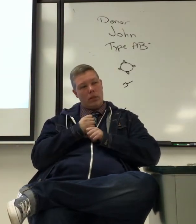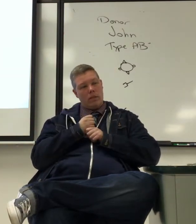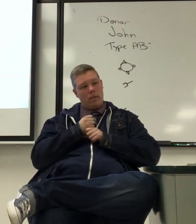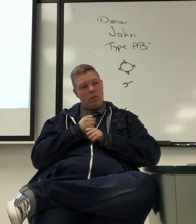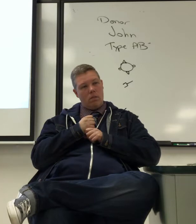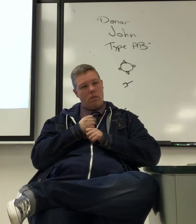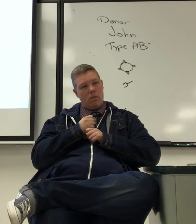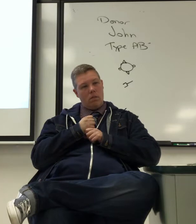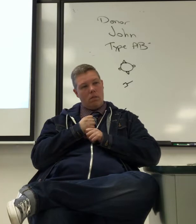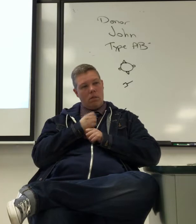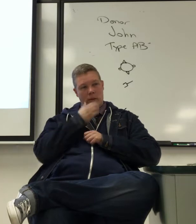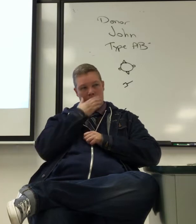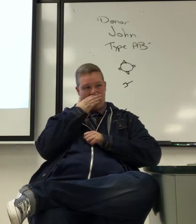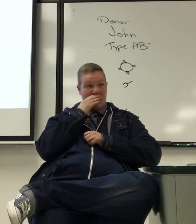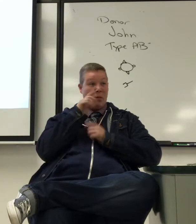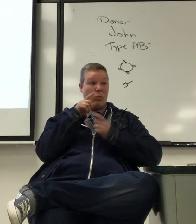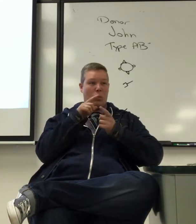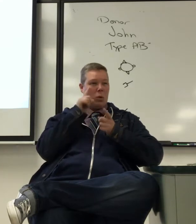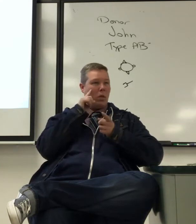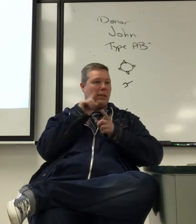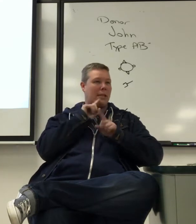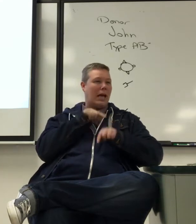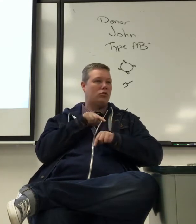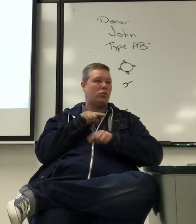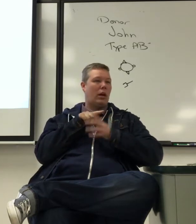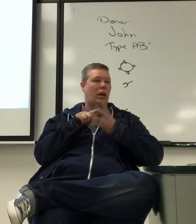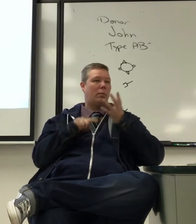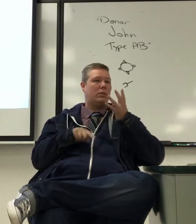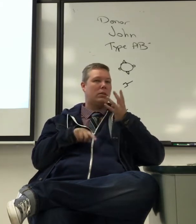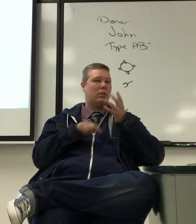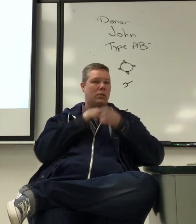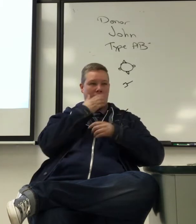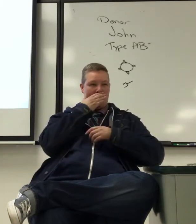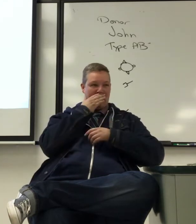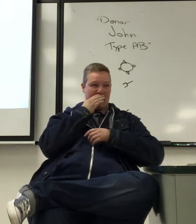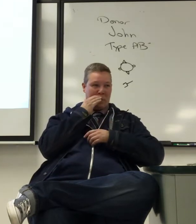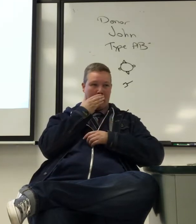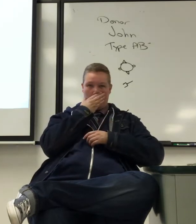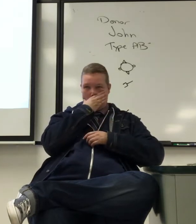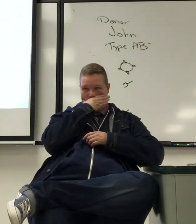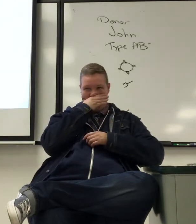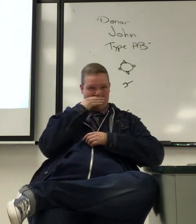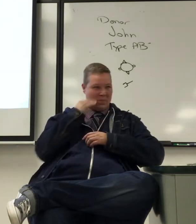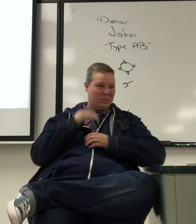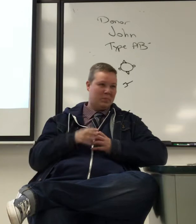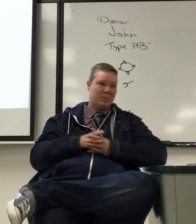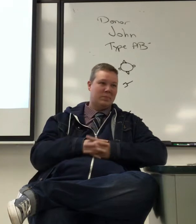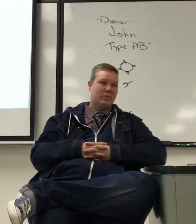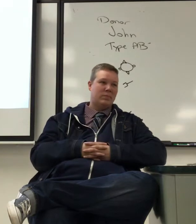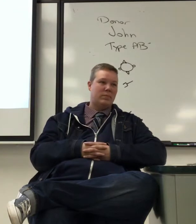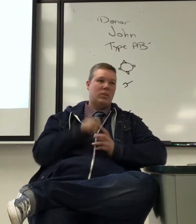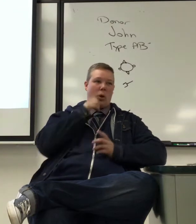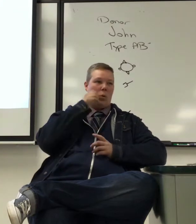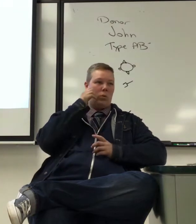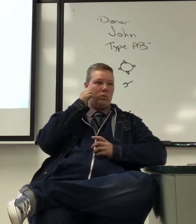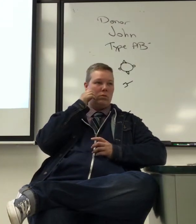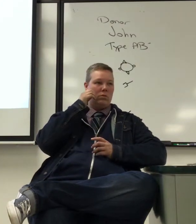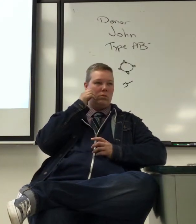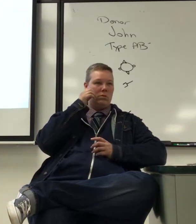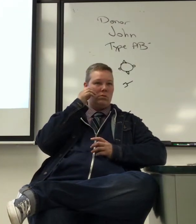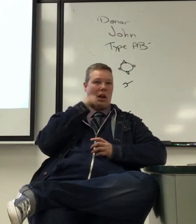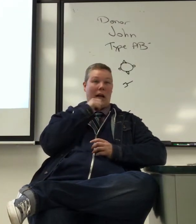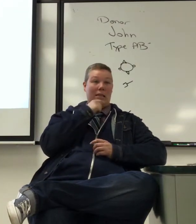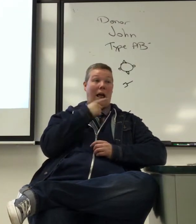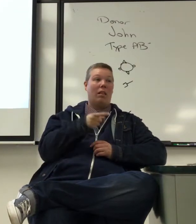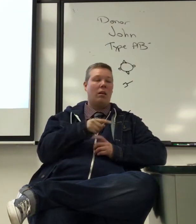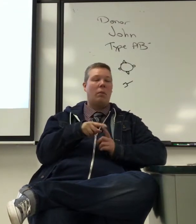yourself to an answer, write it in your notes, or write something. Don't keep it in your head. Because when I tell you the